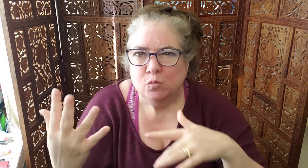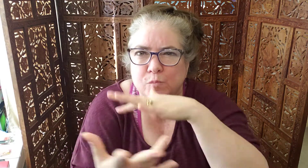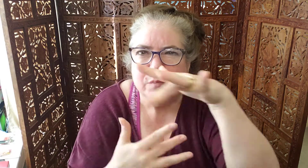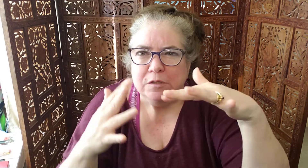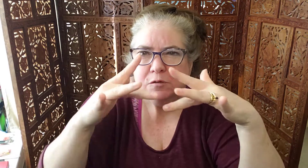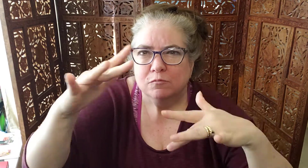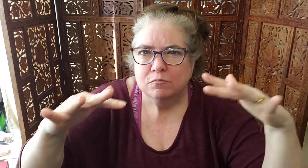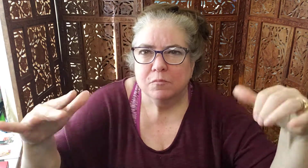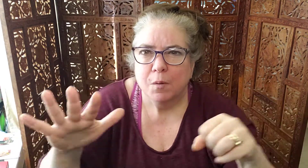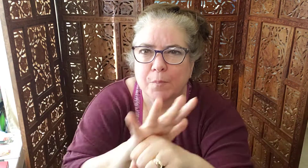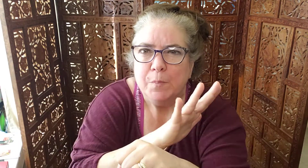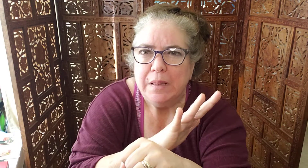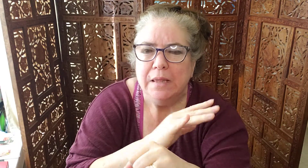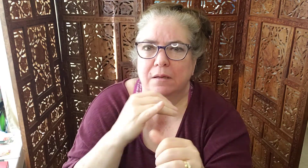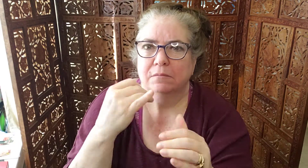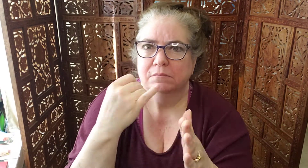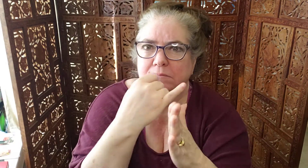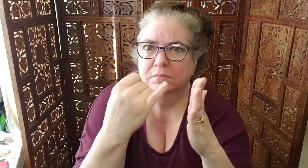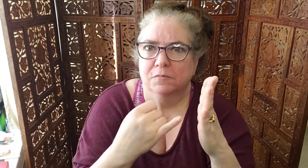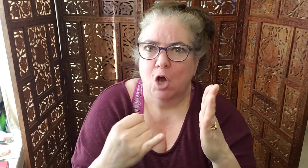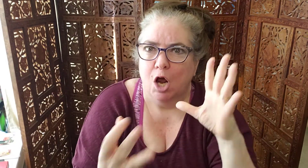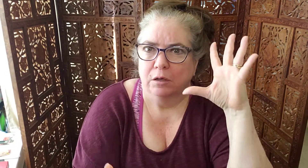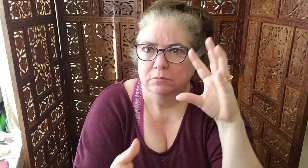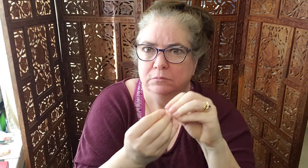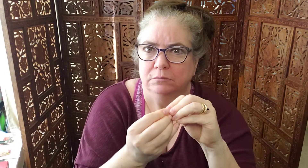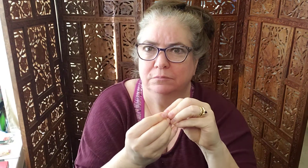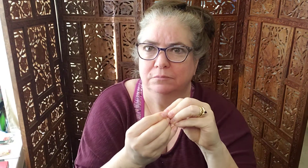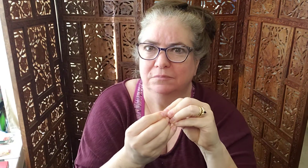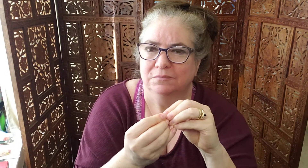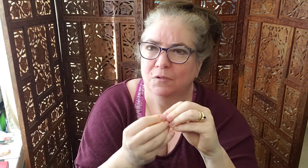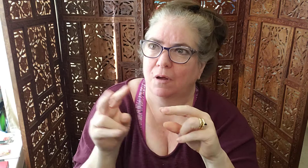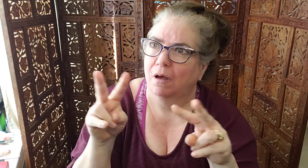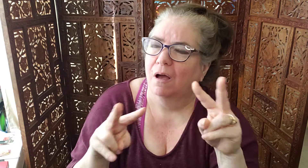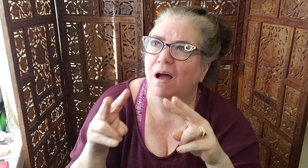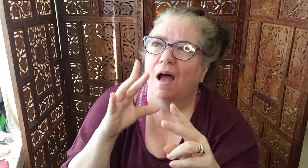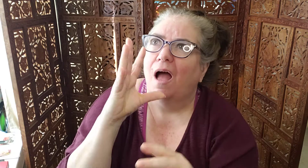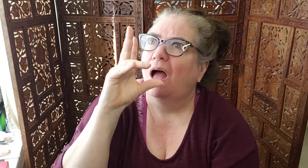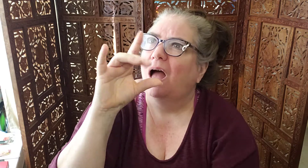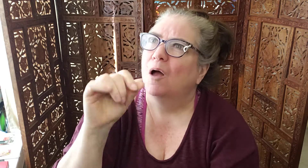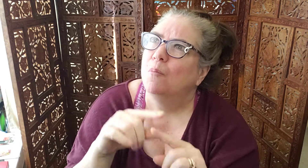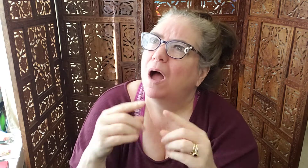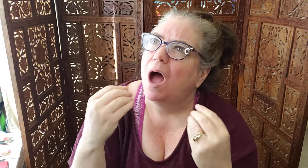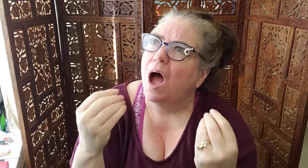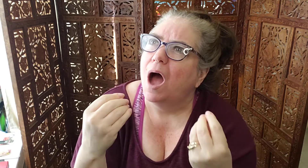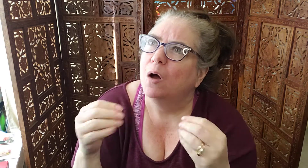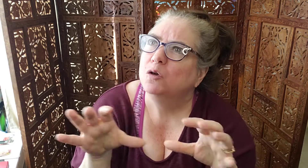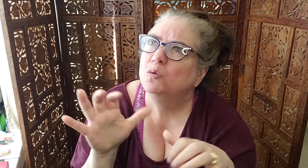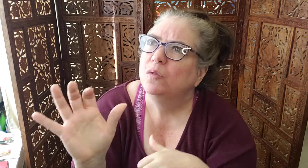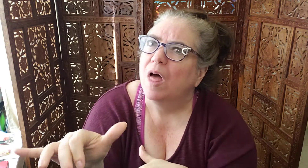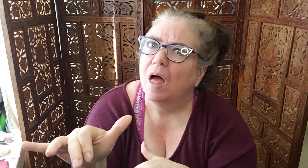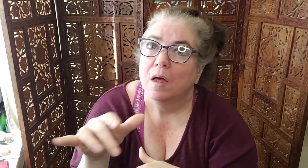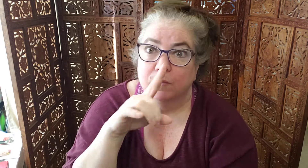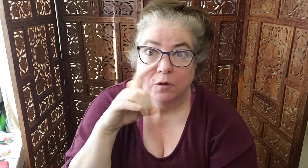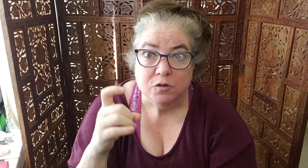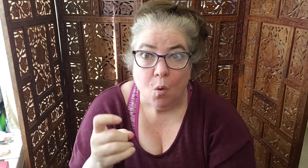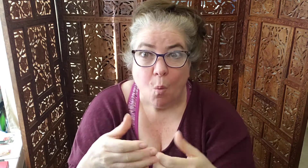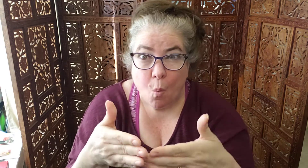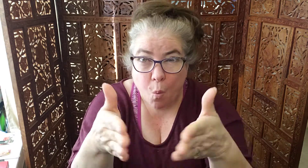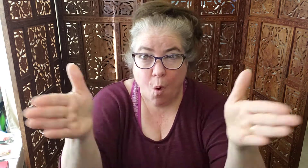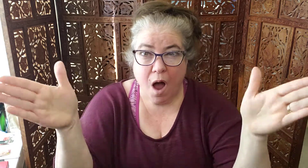art. No one ever knew how he accomplished it because it was such a wide mix. Where did he find the people? Where did